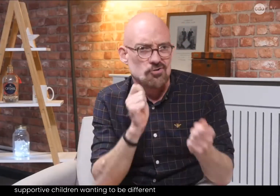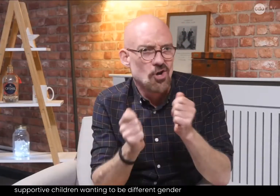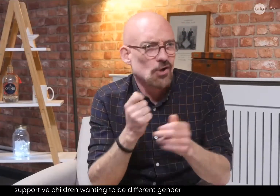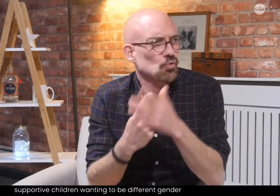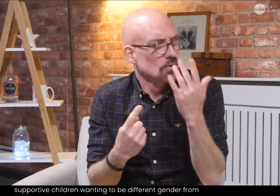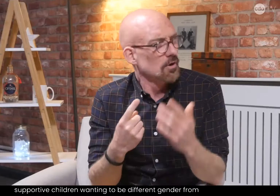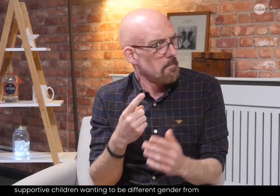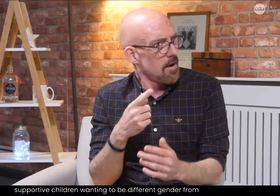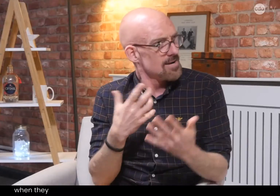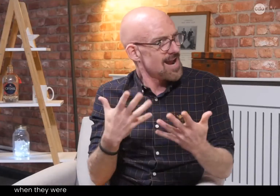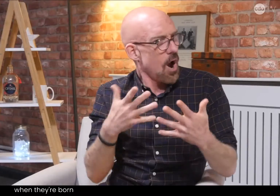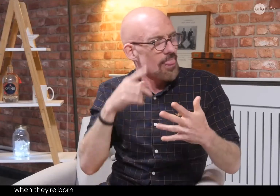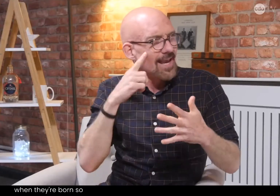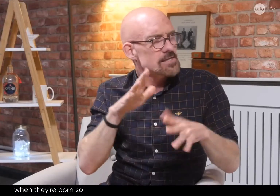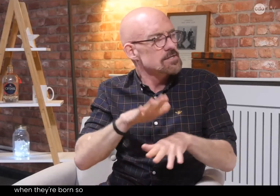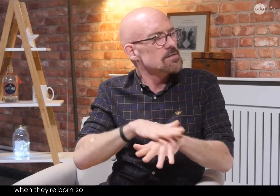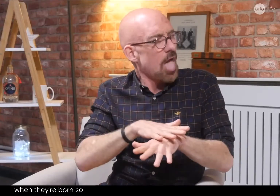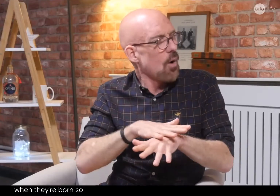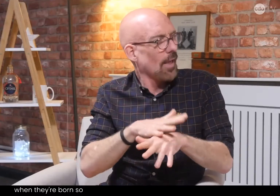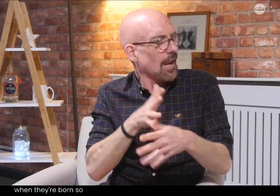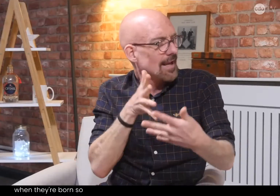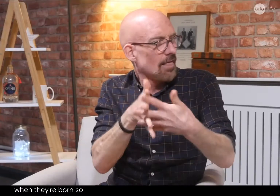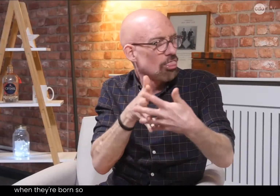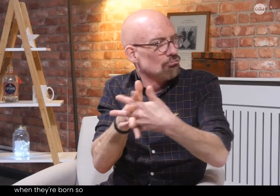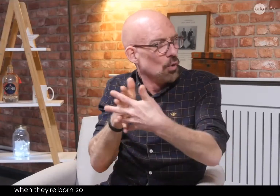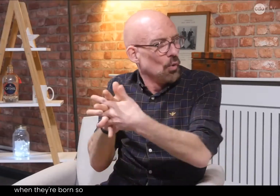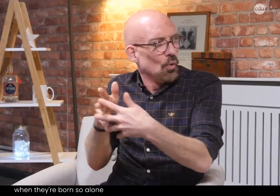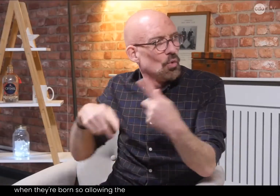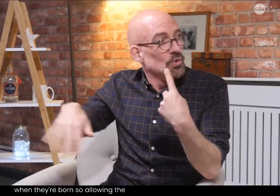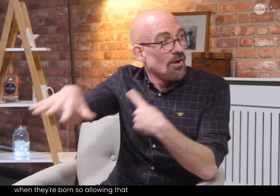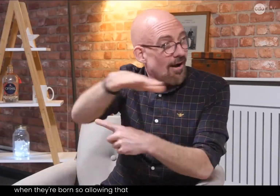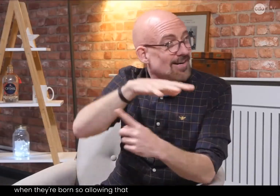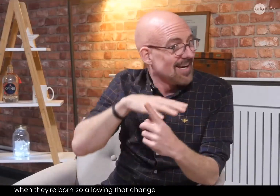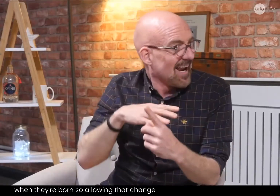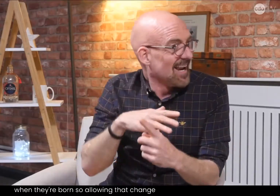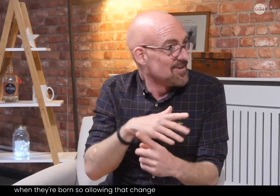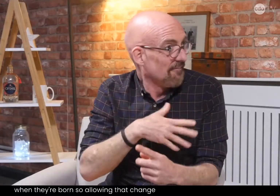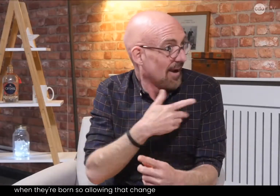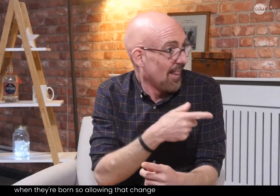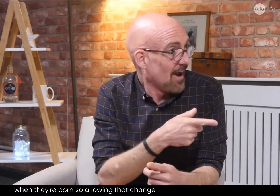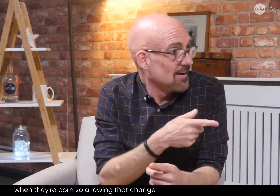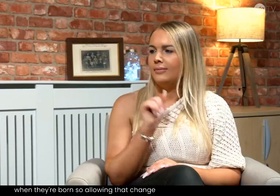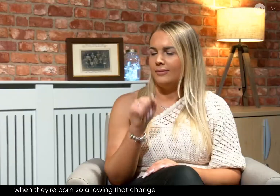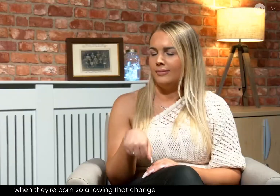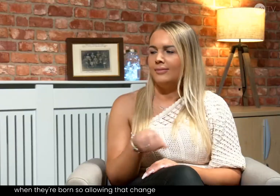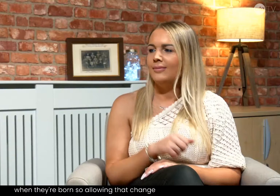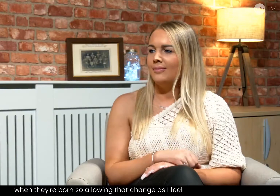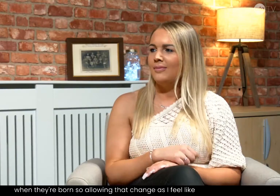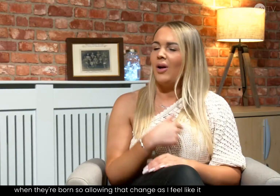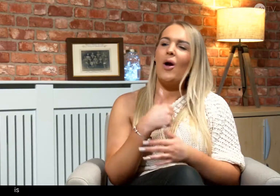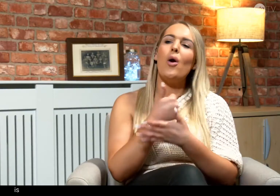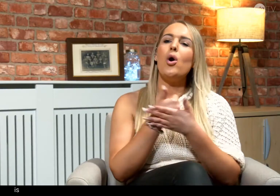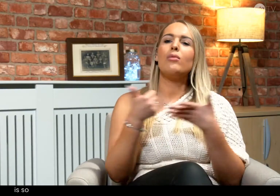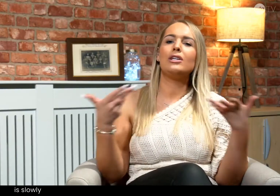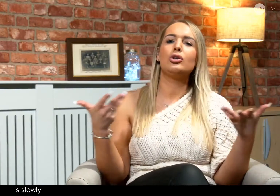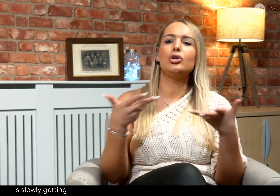so allowing them that change. And so I feel like it is slowly getting through to society. Do you feel the